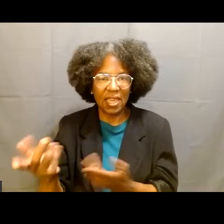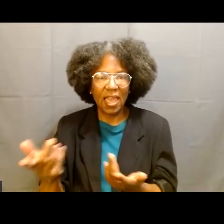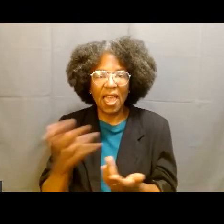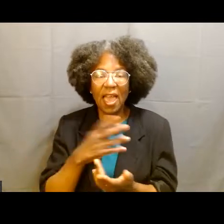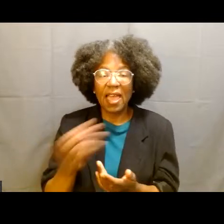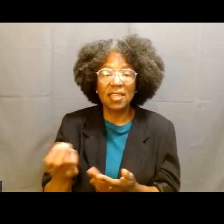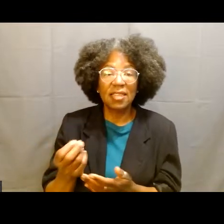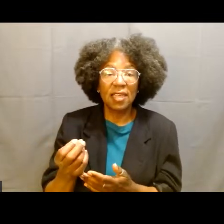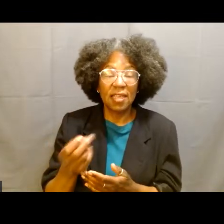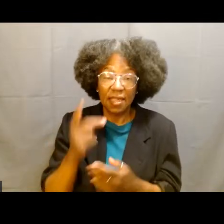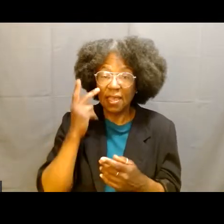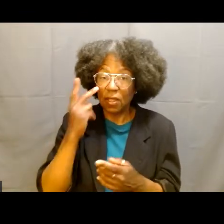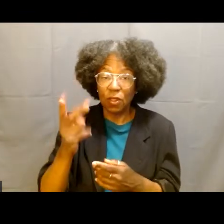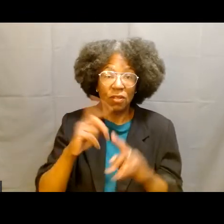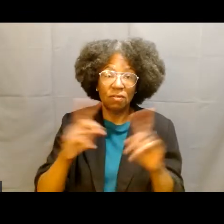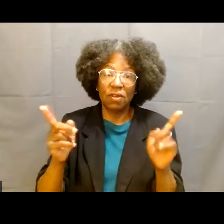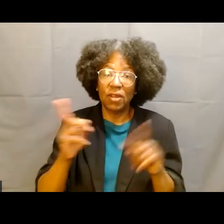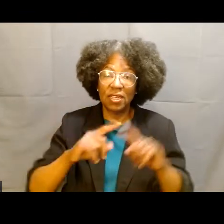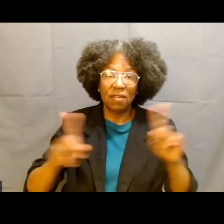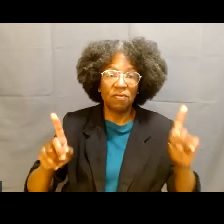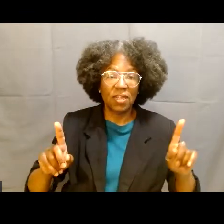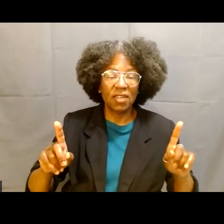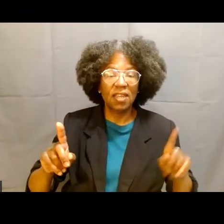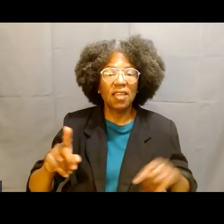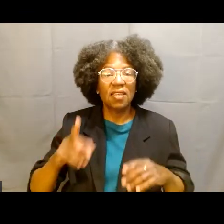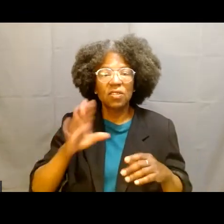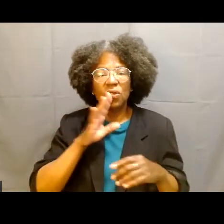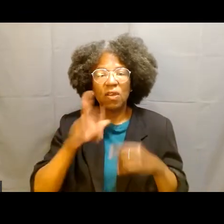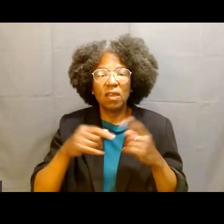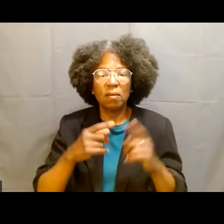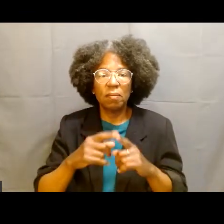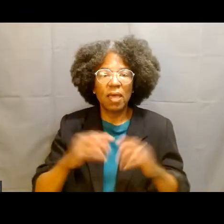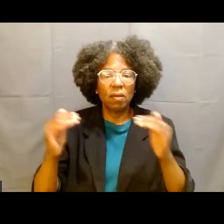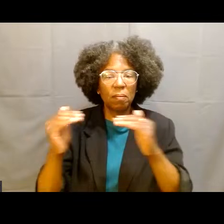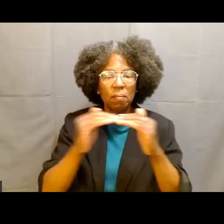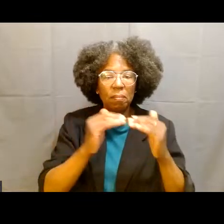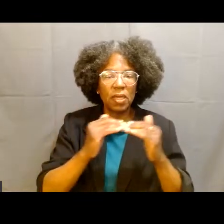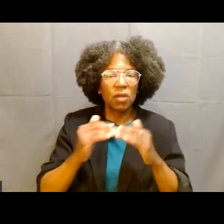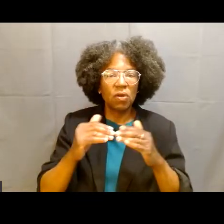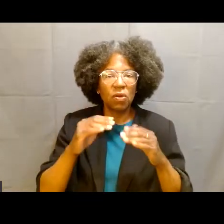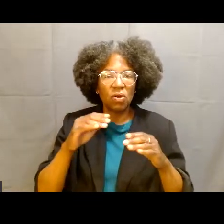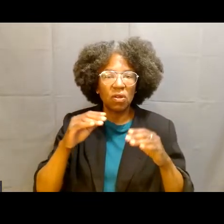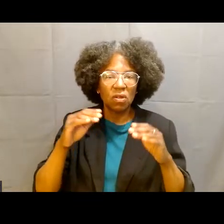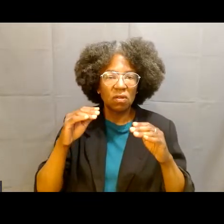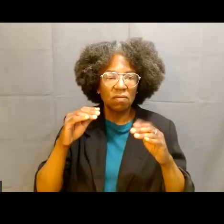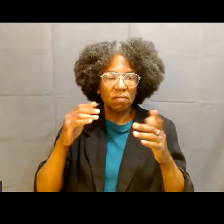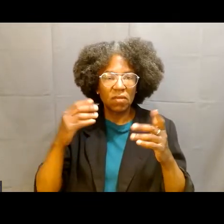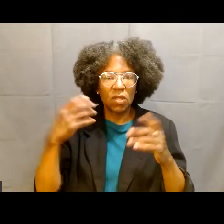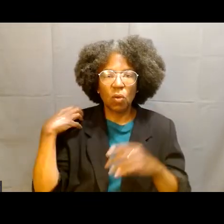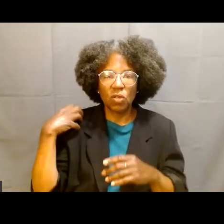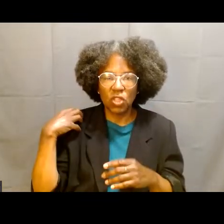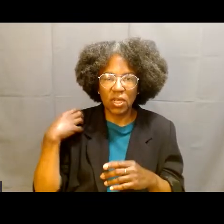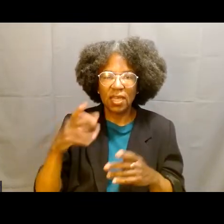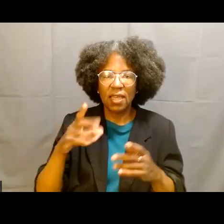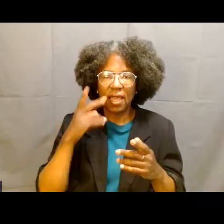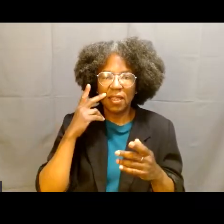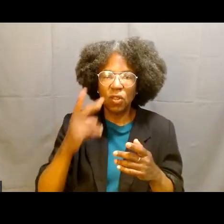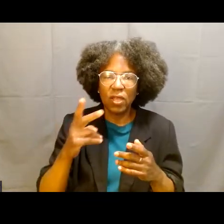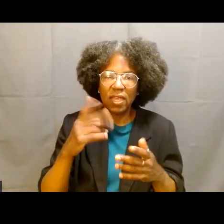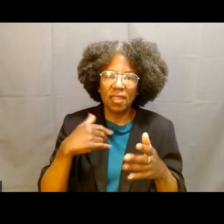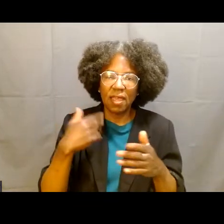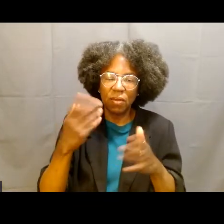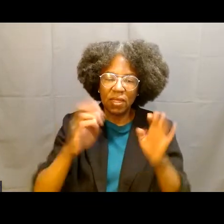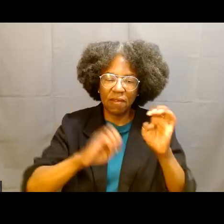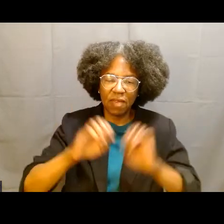so, you know, talking about the peer coaching and the coaching methods that we've been using over the years with the evaluation process is,